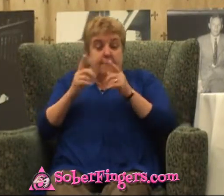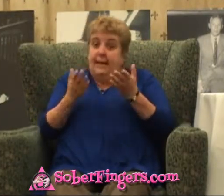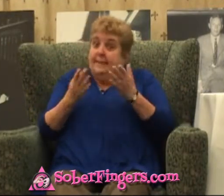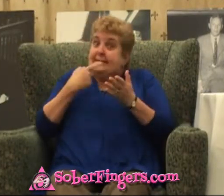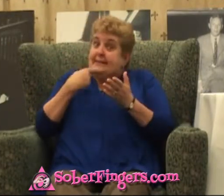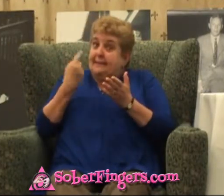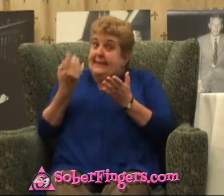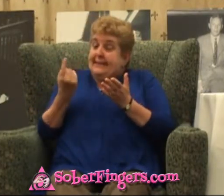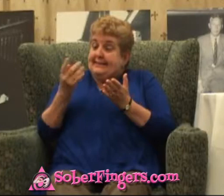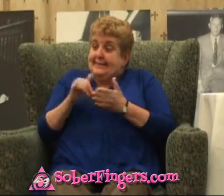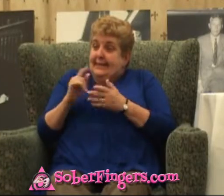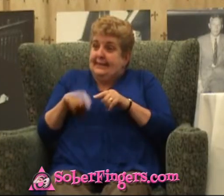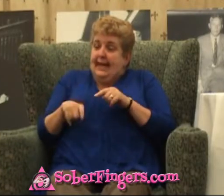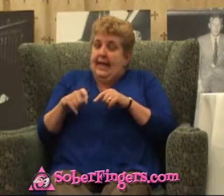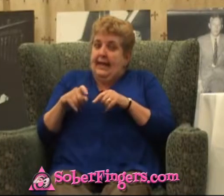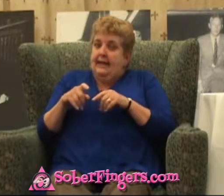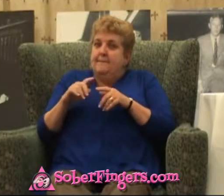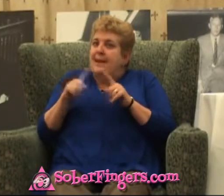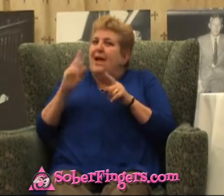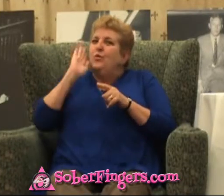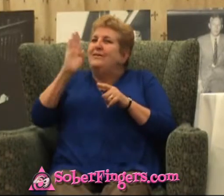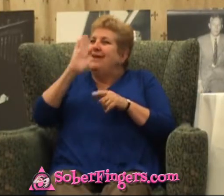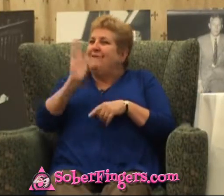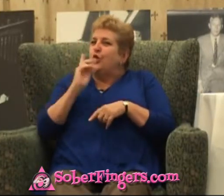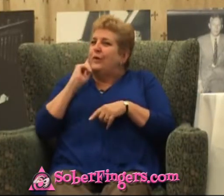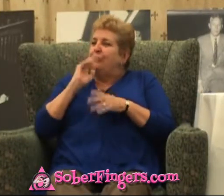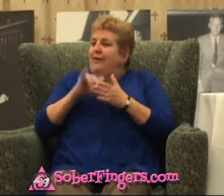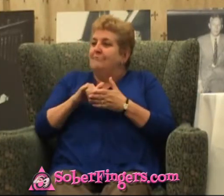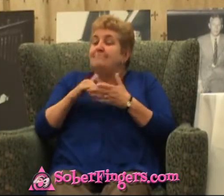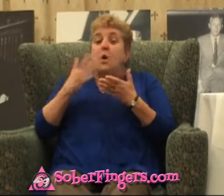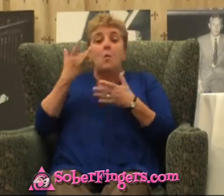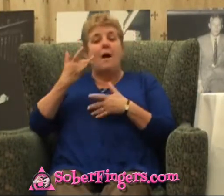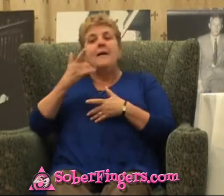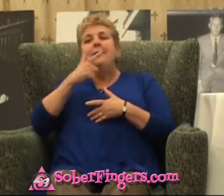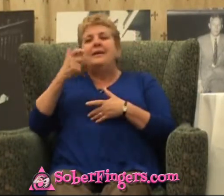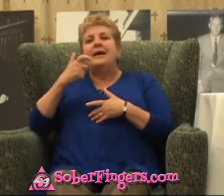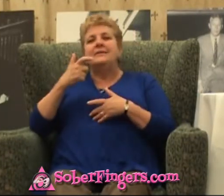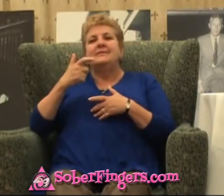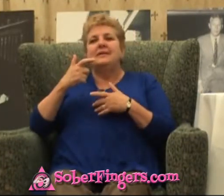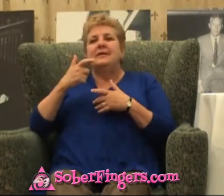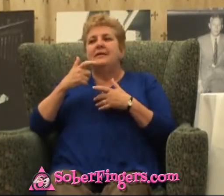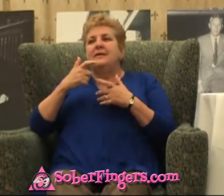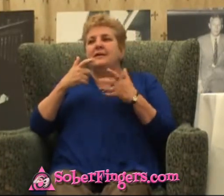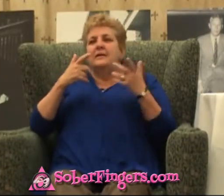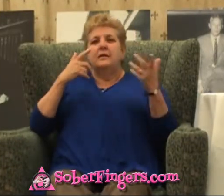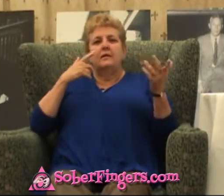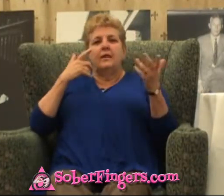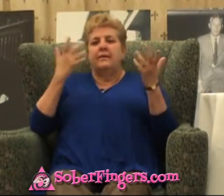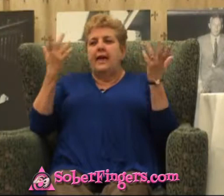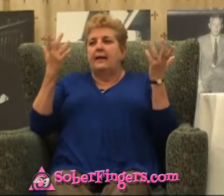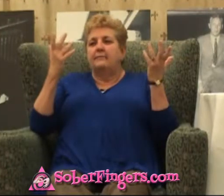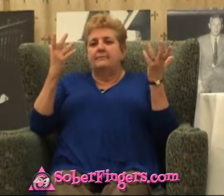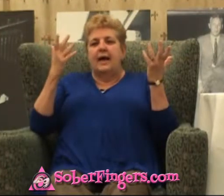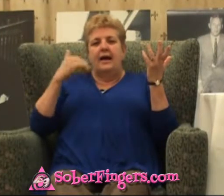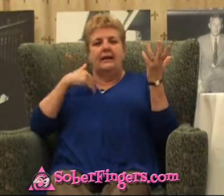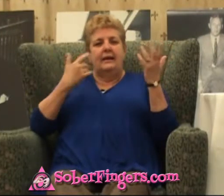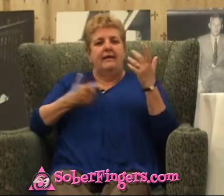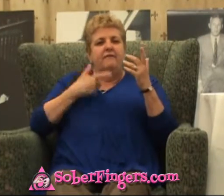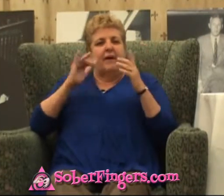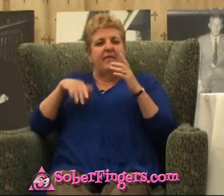guess what? I would have never heard that, because I lived by that 299 to 1 theory that my friend Big Ed M, that's in the meeting